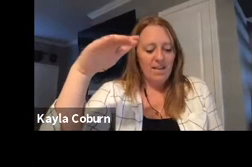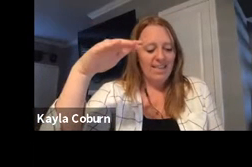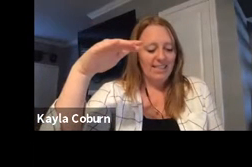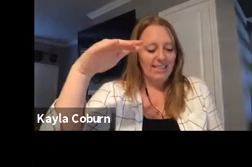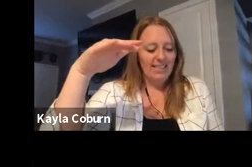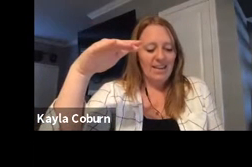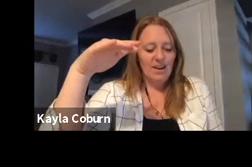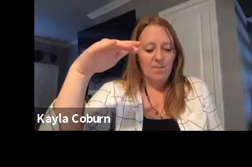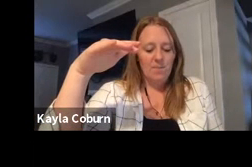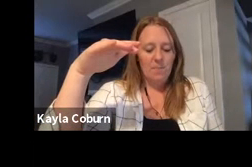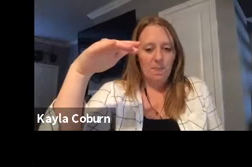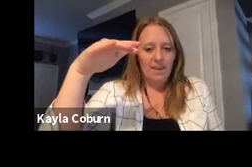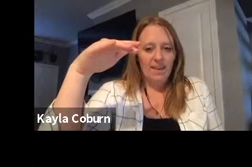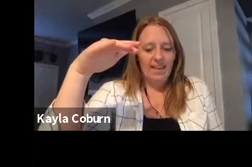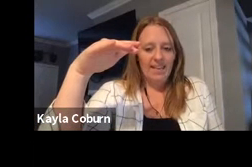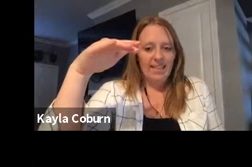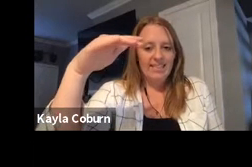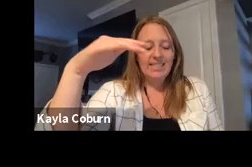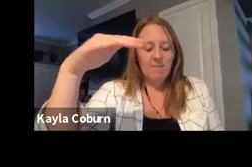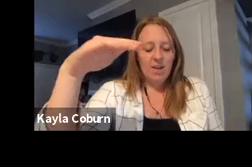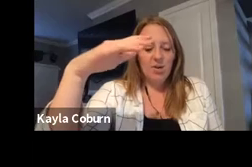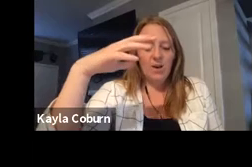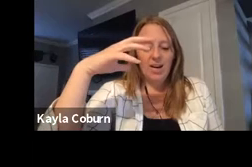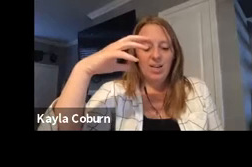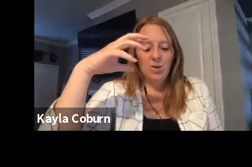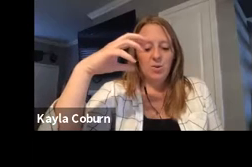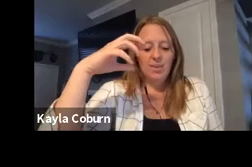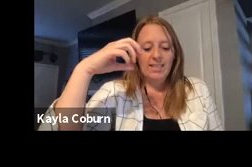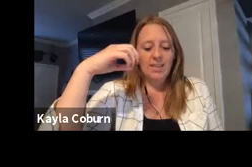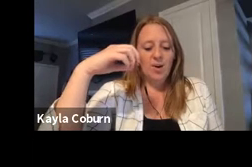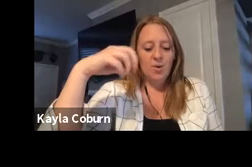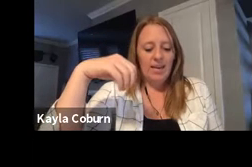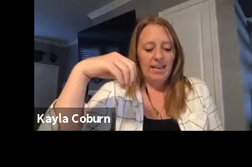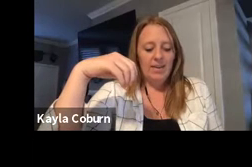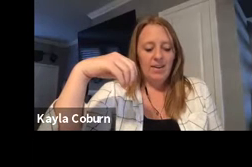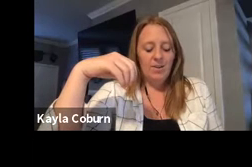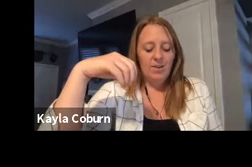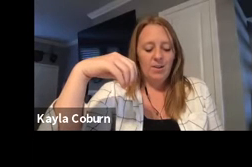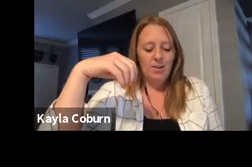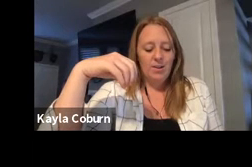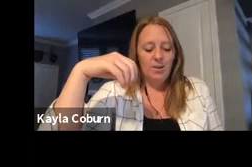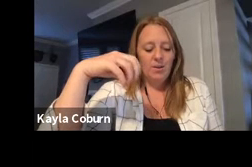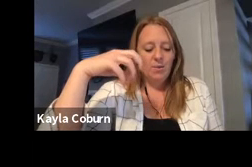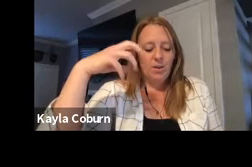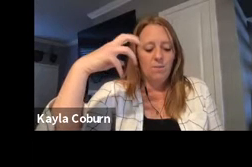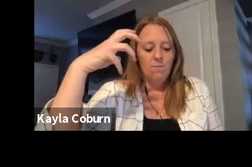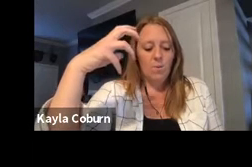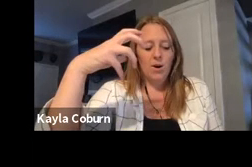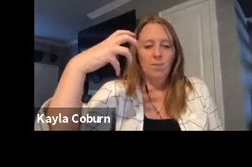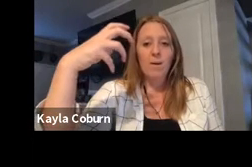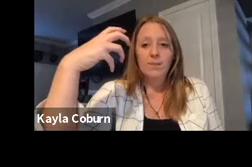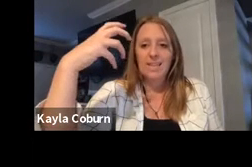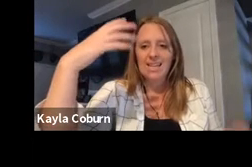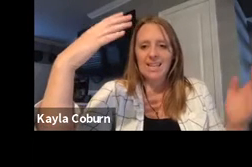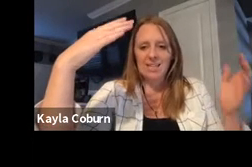prompting because this is something where you need to go in with